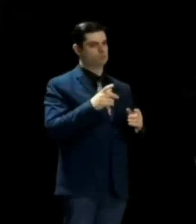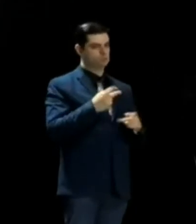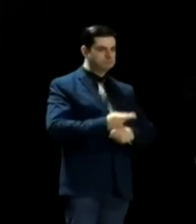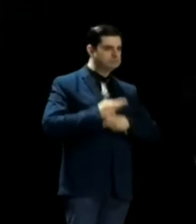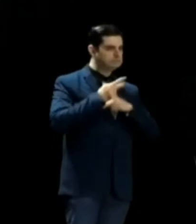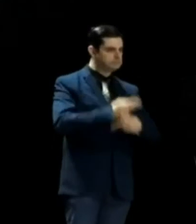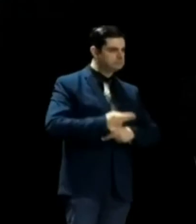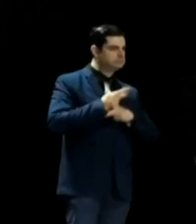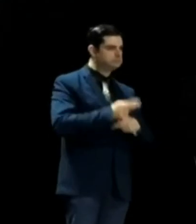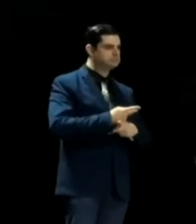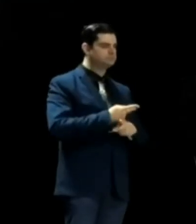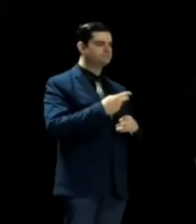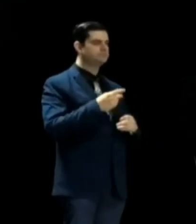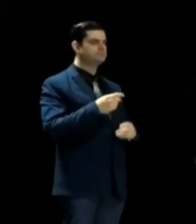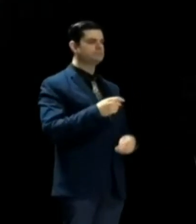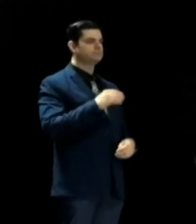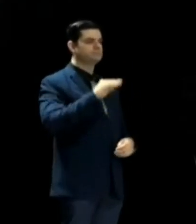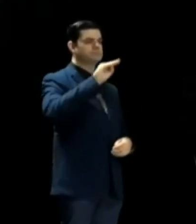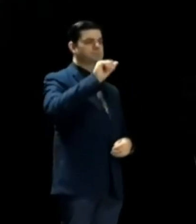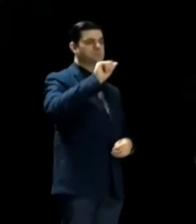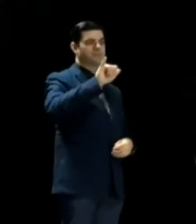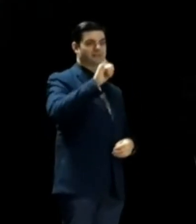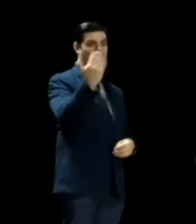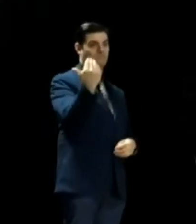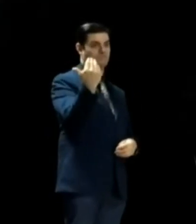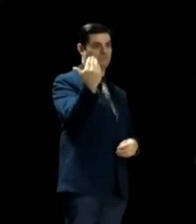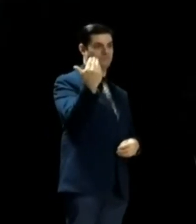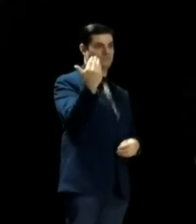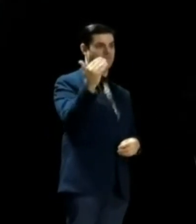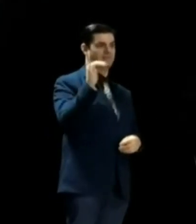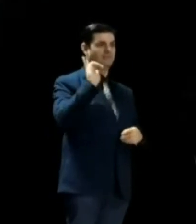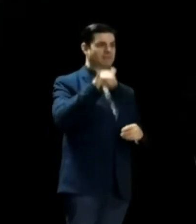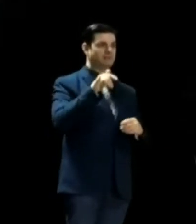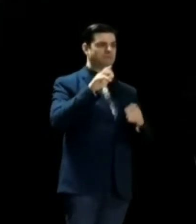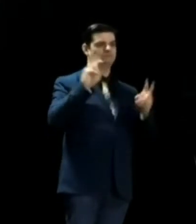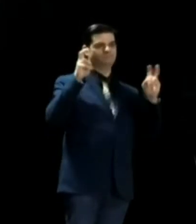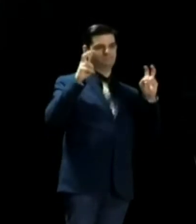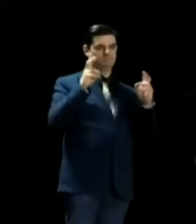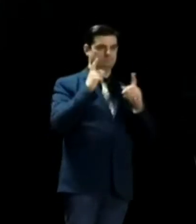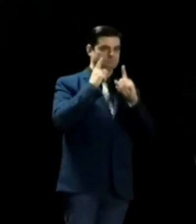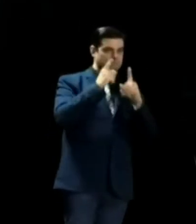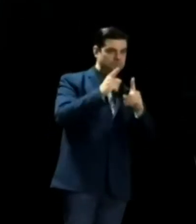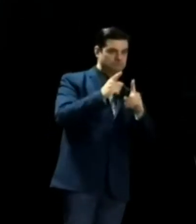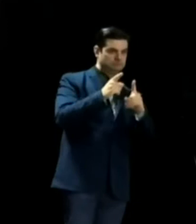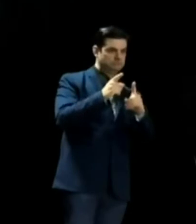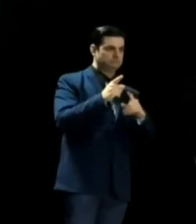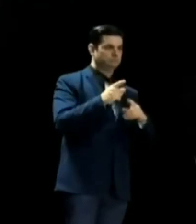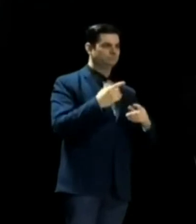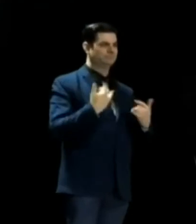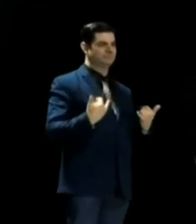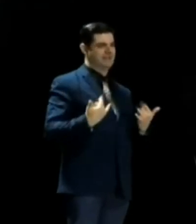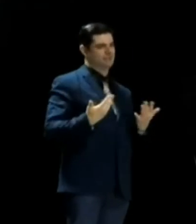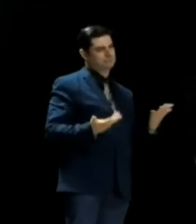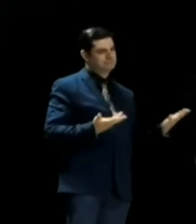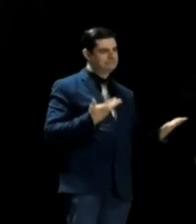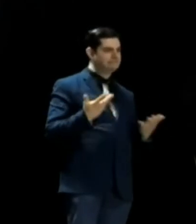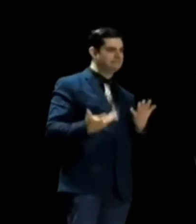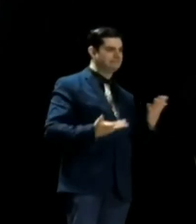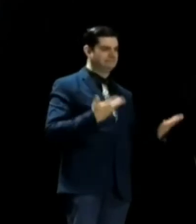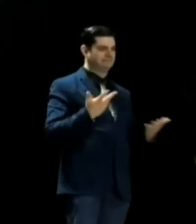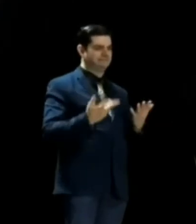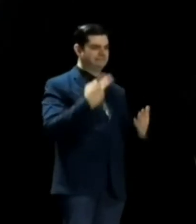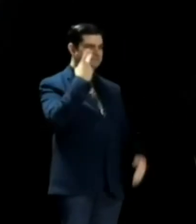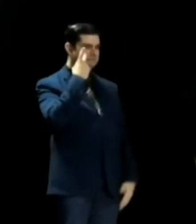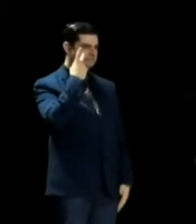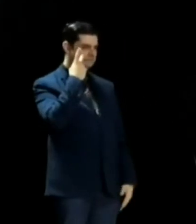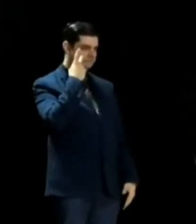I'm sure, and he's alluded to the fact that he doesn't know if that's the date for the whole state to begin to operate business. We don't know if